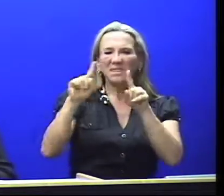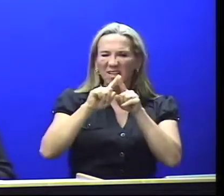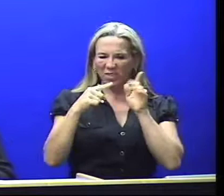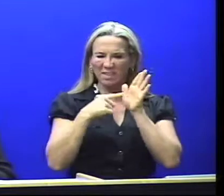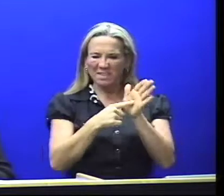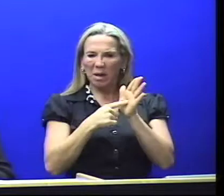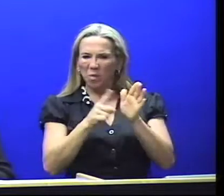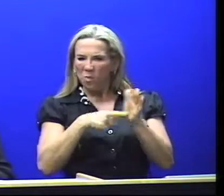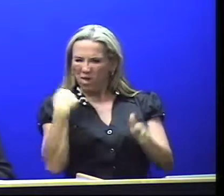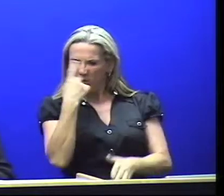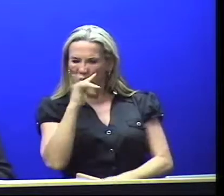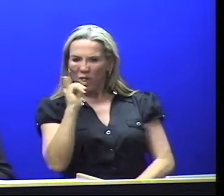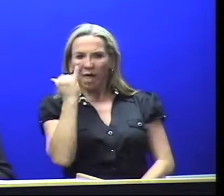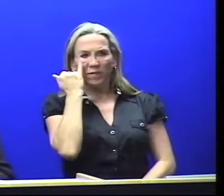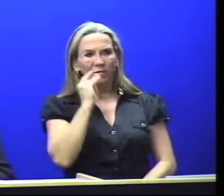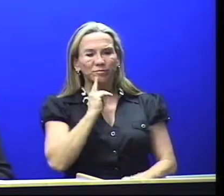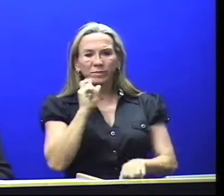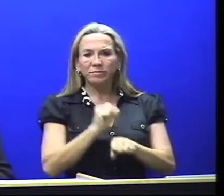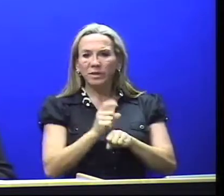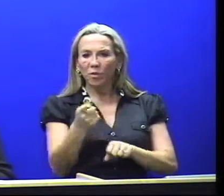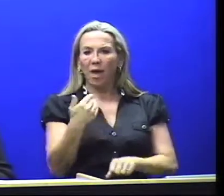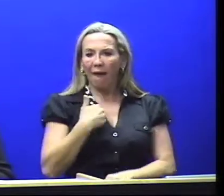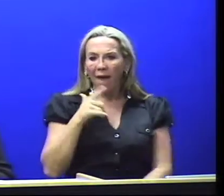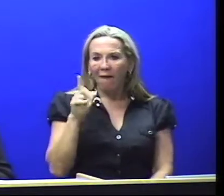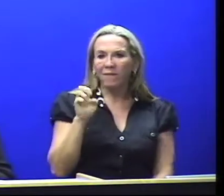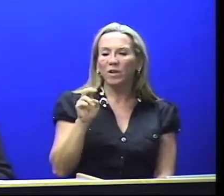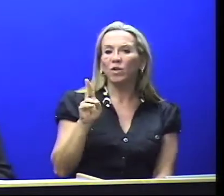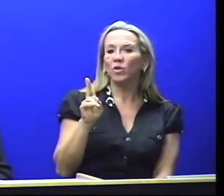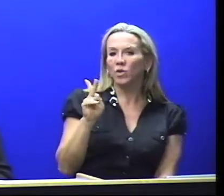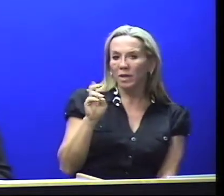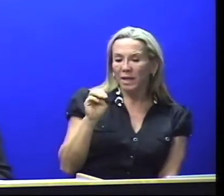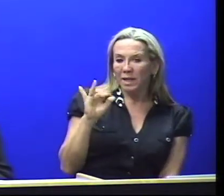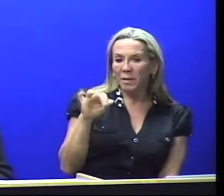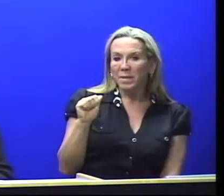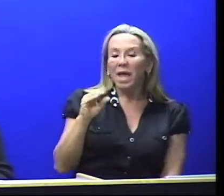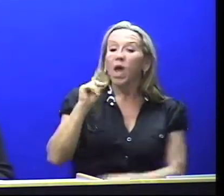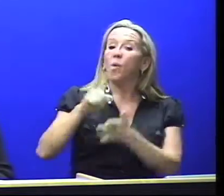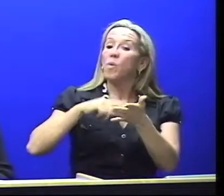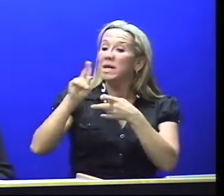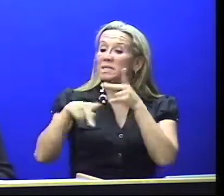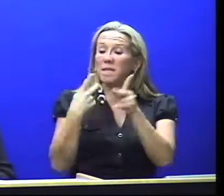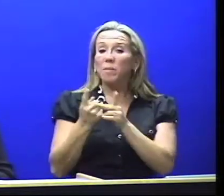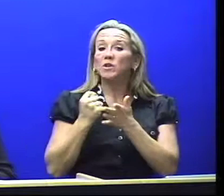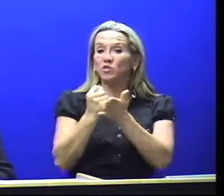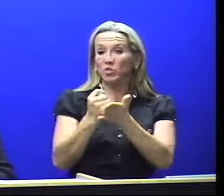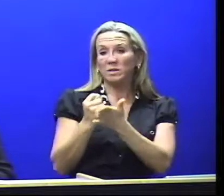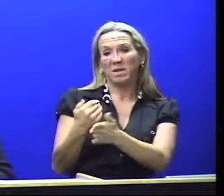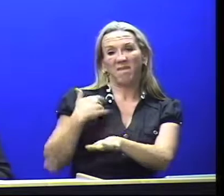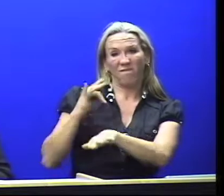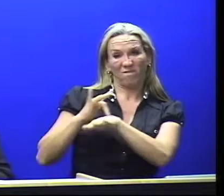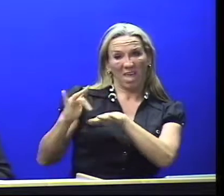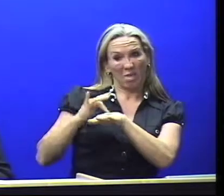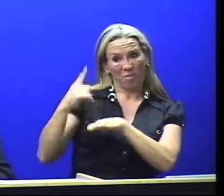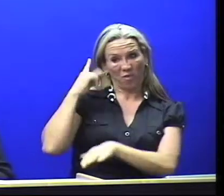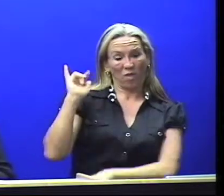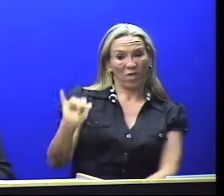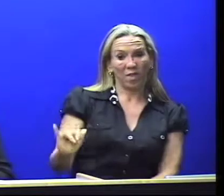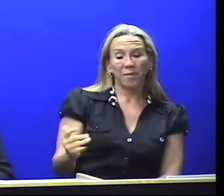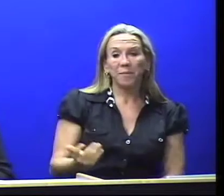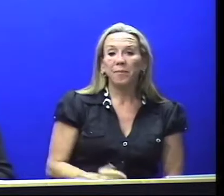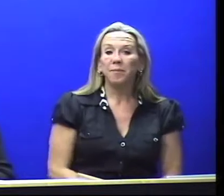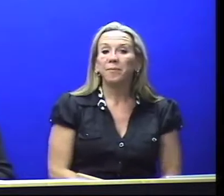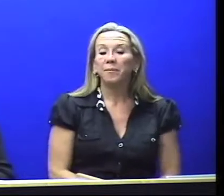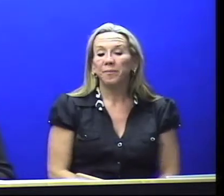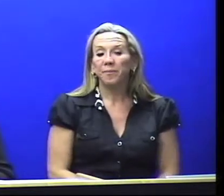symptoms you might have if you have leukemia, and then the treatments that are available for leukemia.